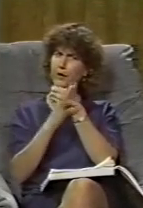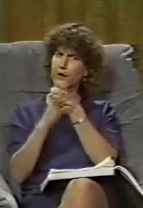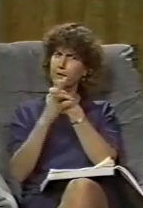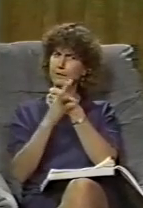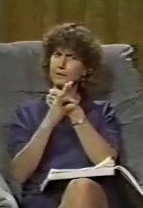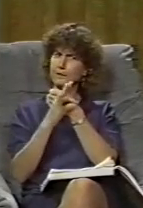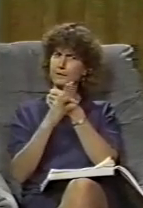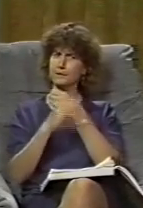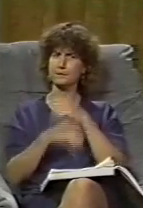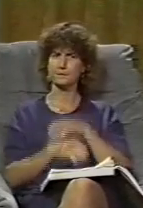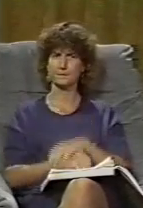flour.